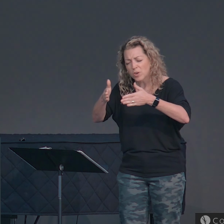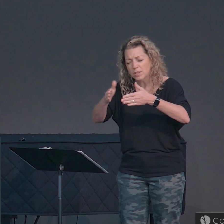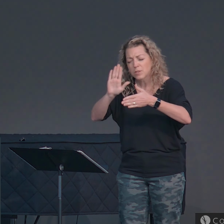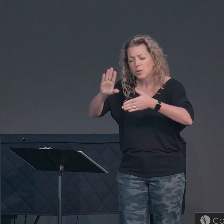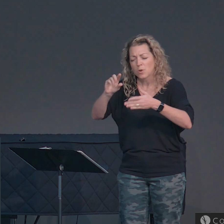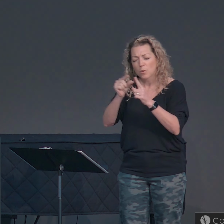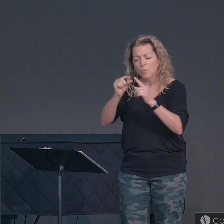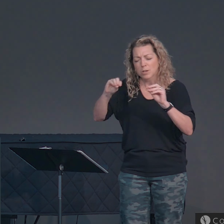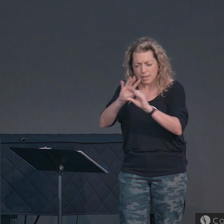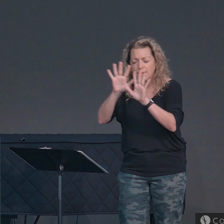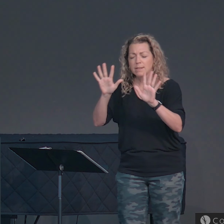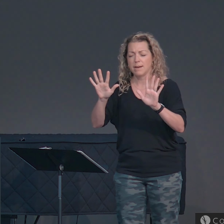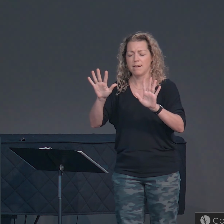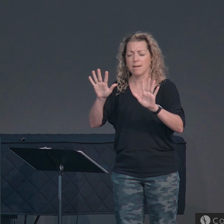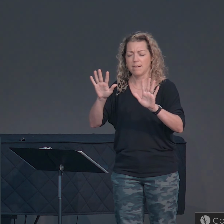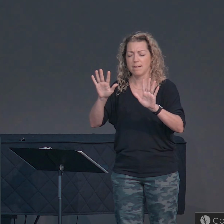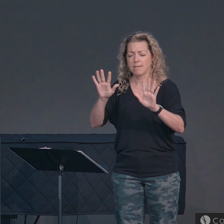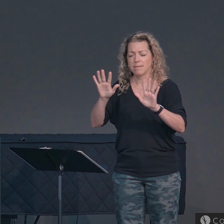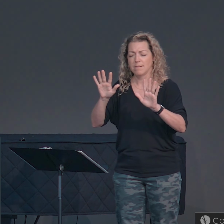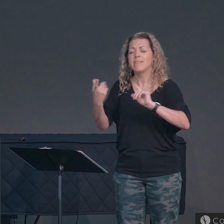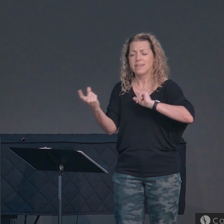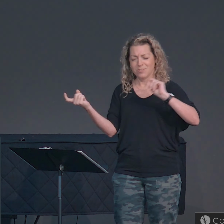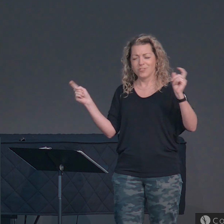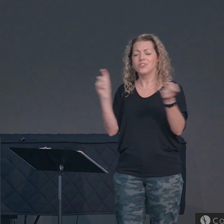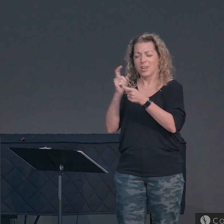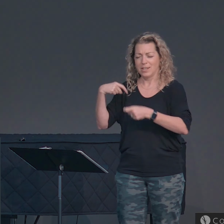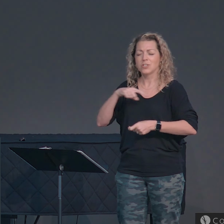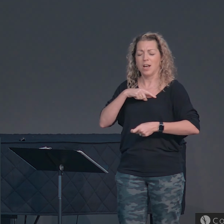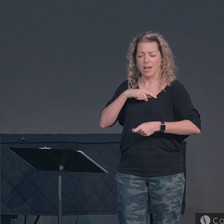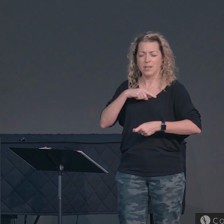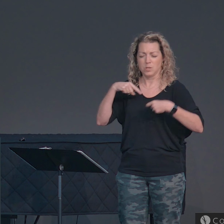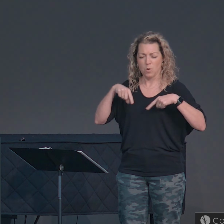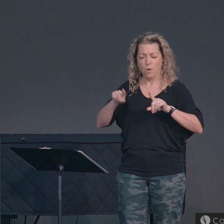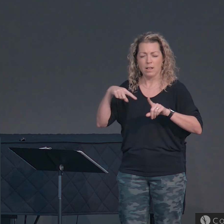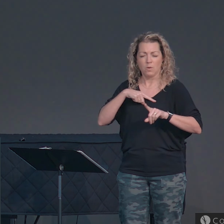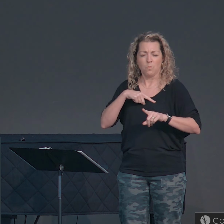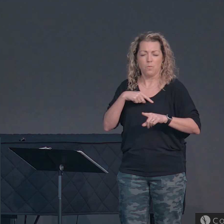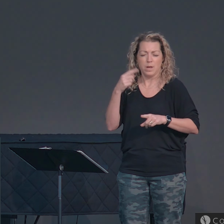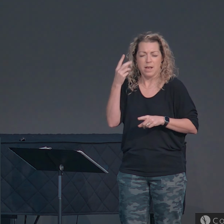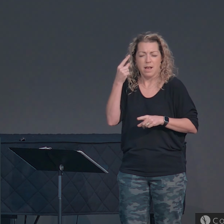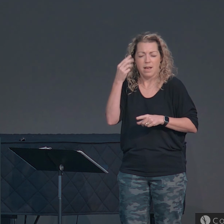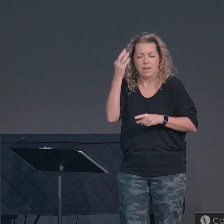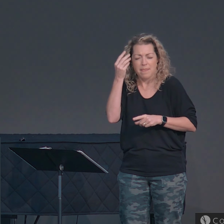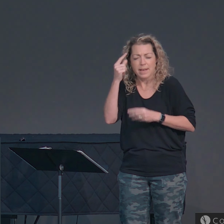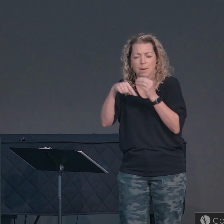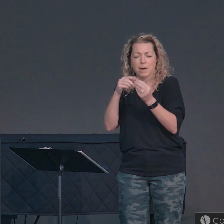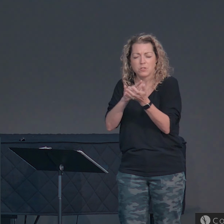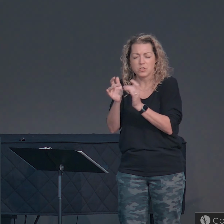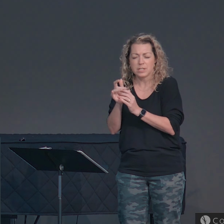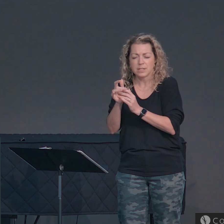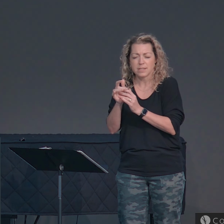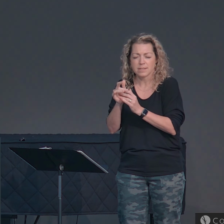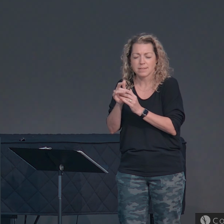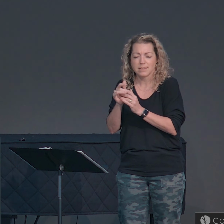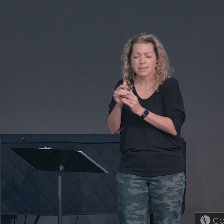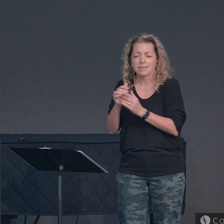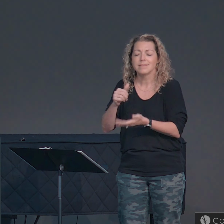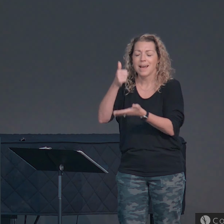clear, and that you would change us as we consider Jesus Christ this morning. I pray this in Jesus' name.